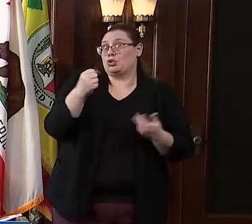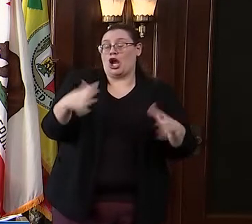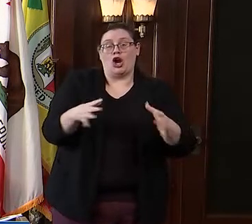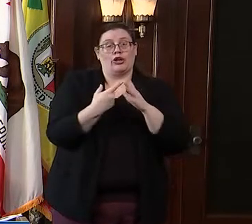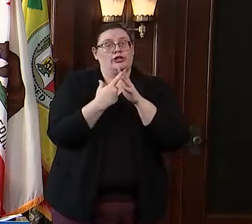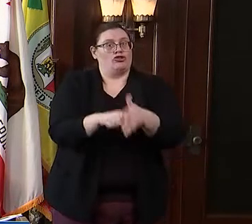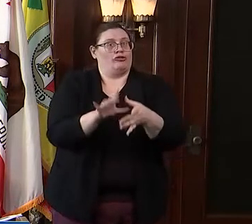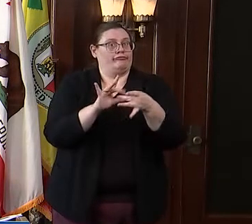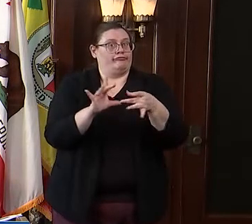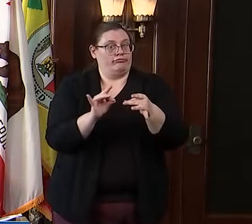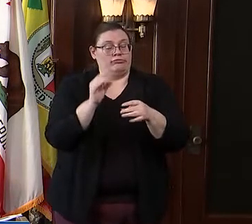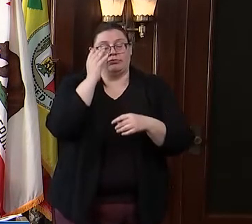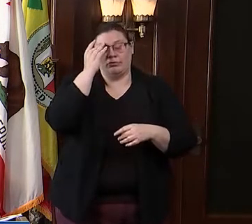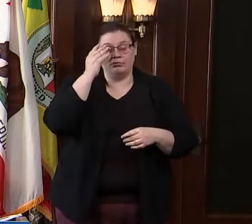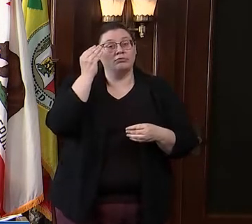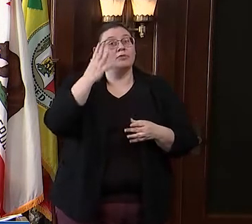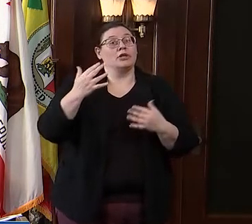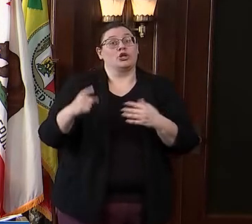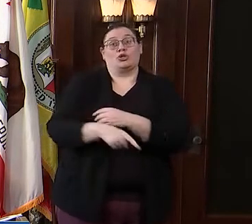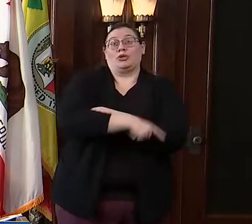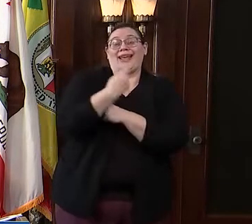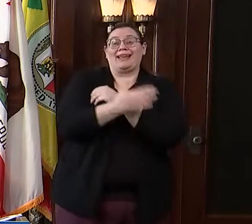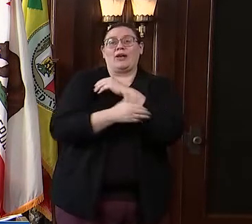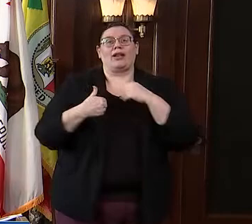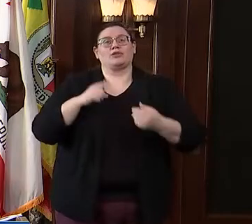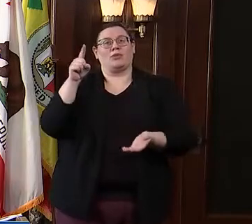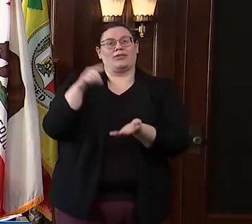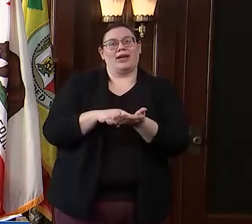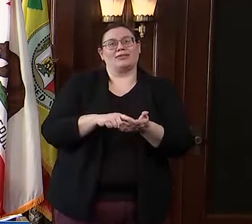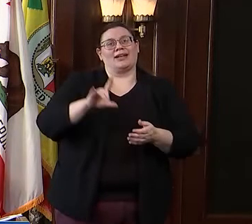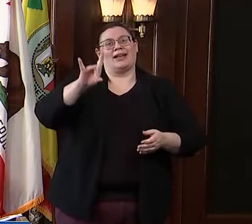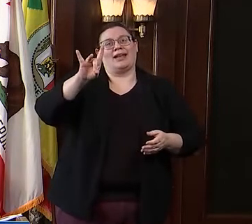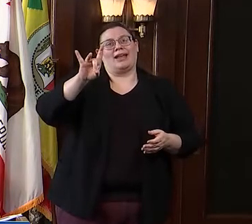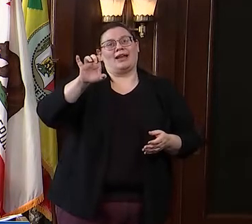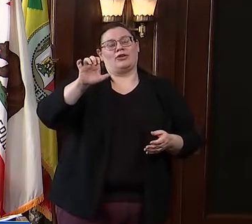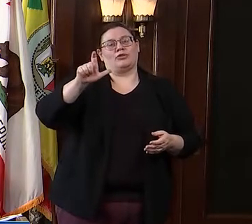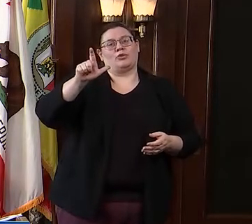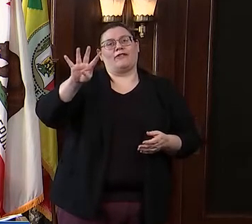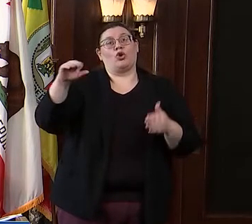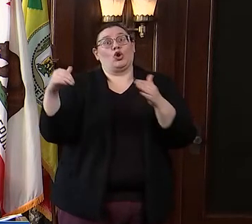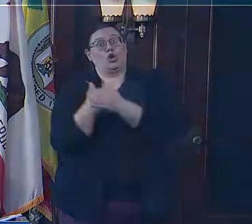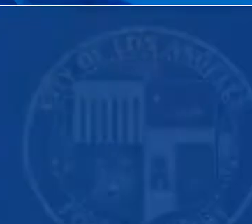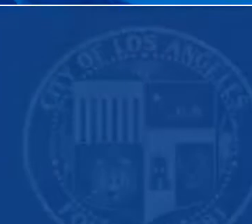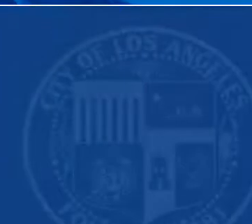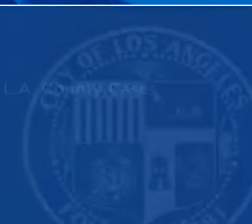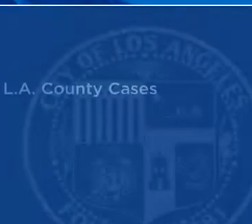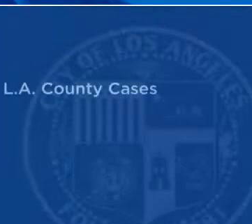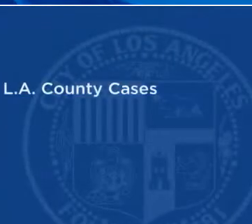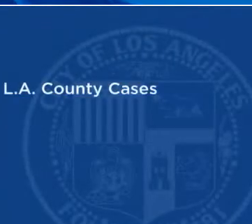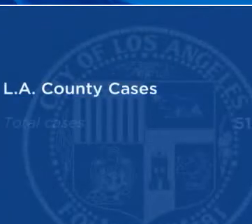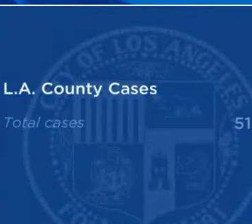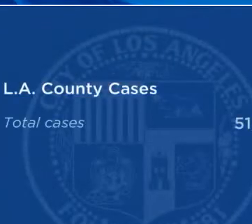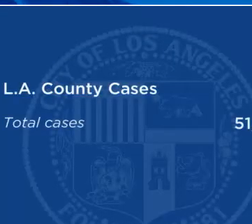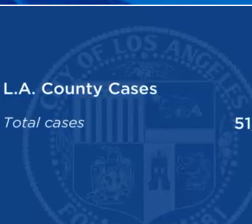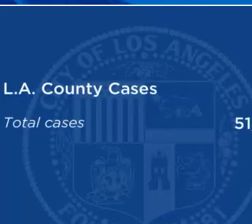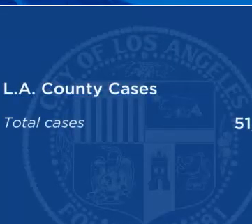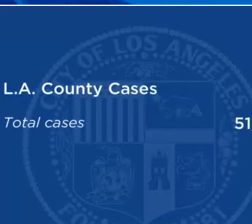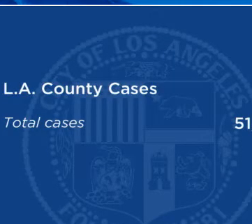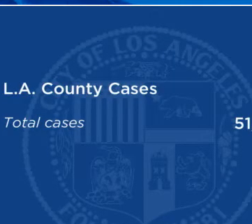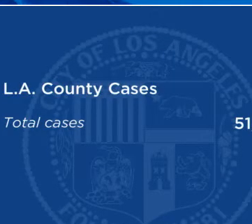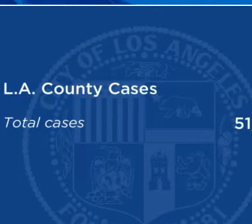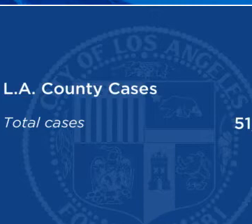data. But today, the county reported 1,824 new cases, bringing the total number of cases to